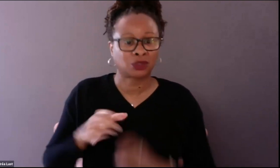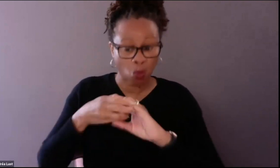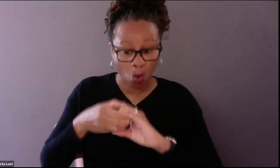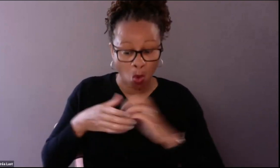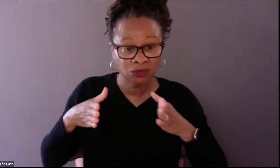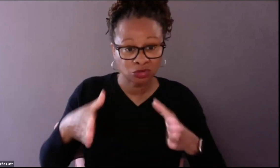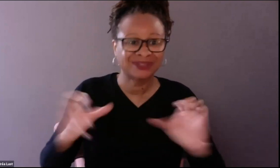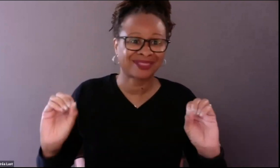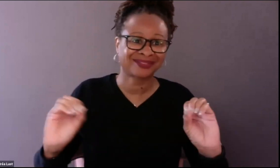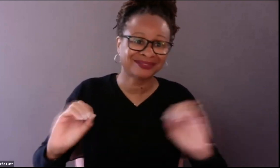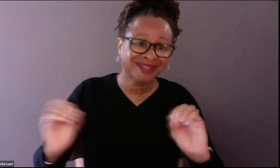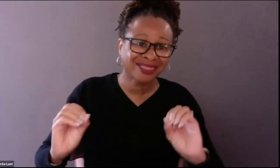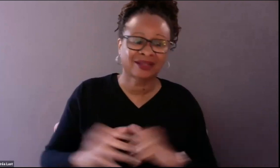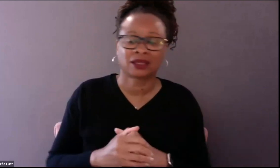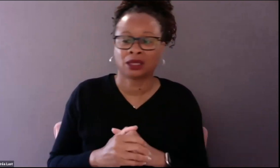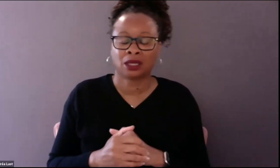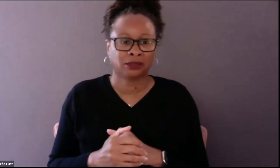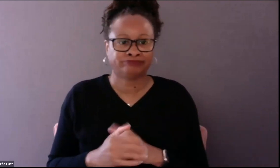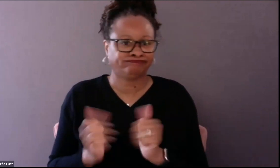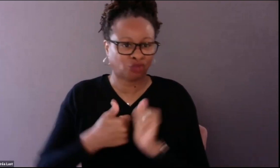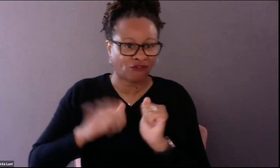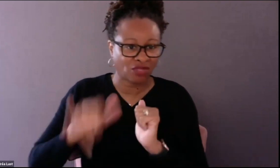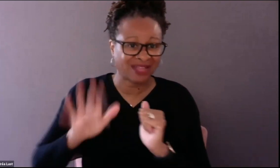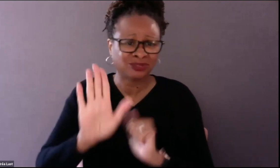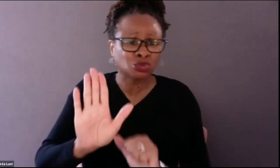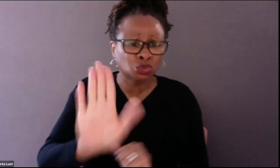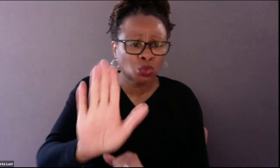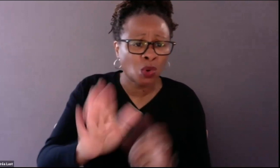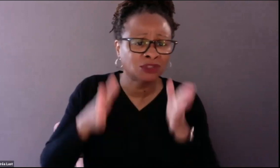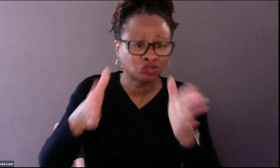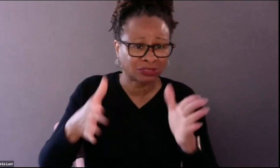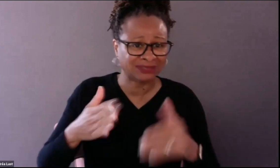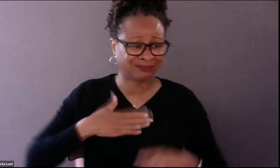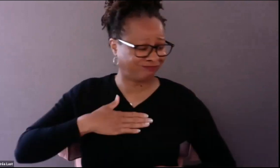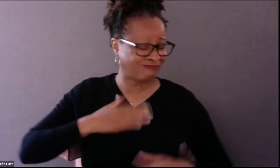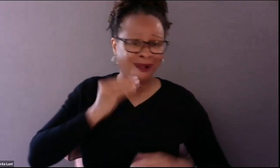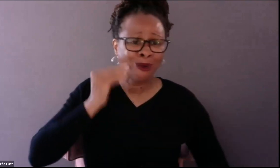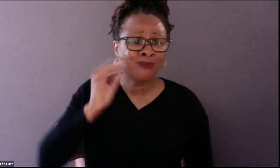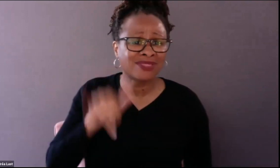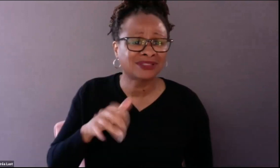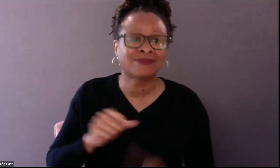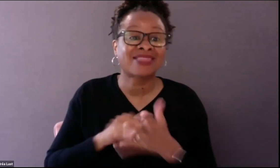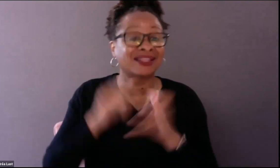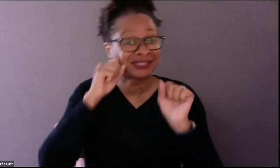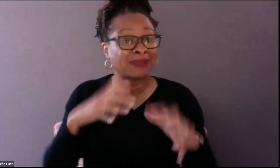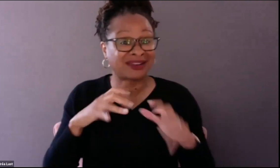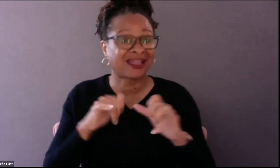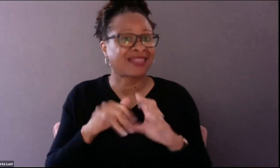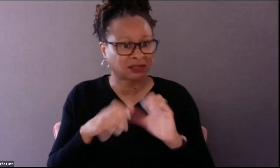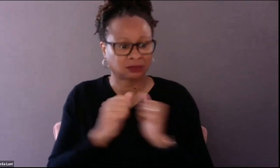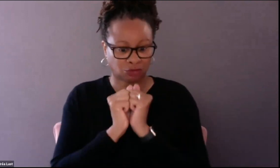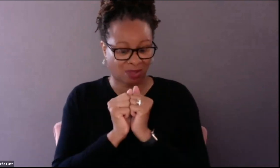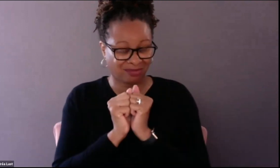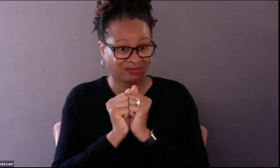nothing away from you, it's your street. It's amazing, and it's for us. We